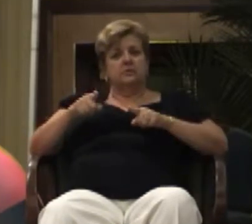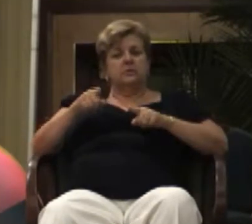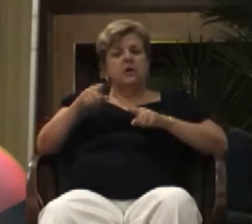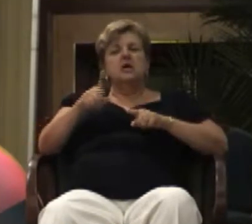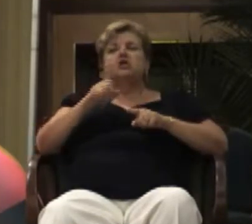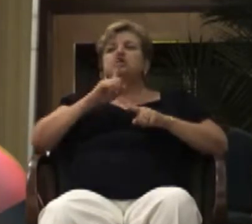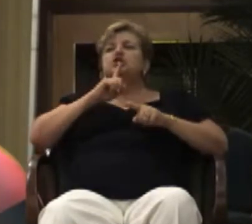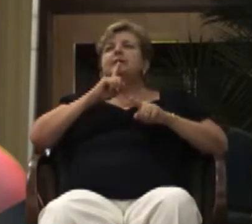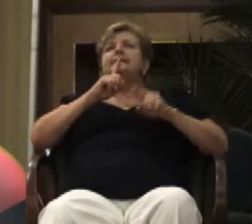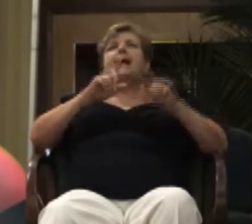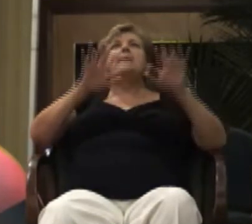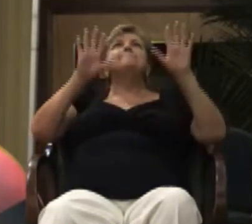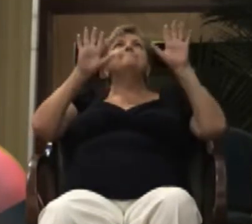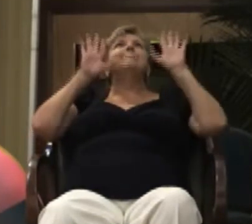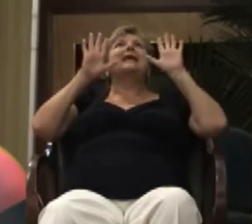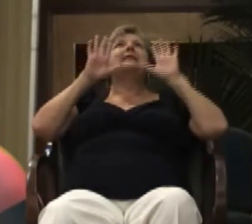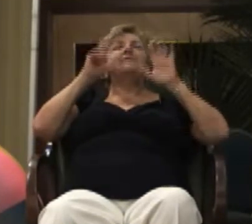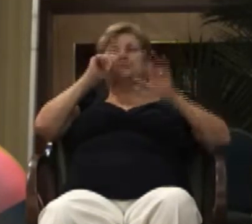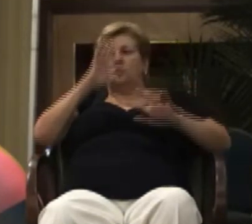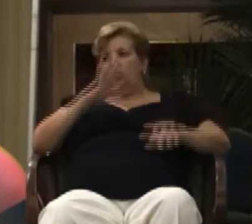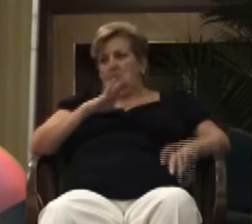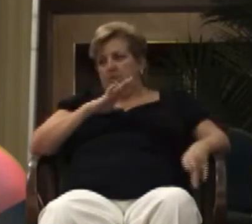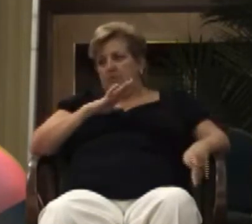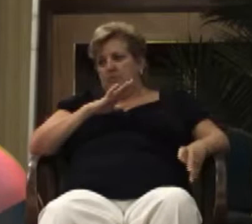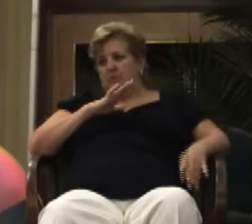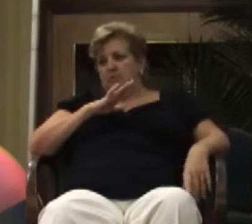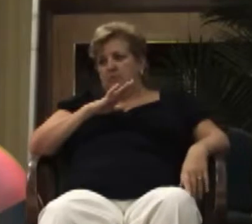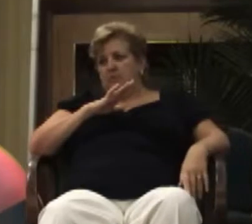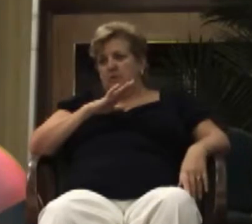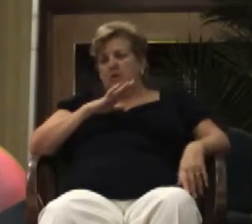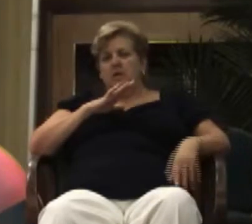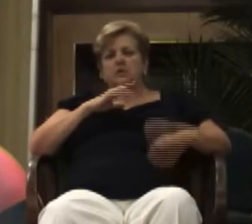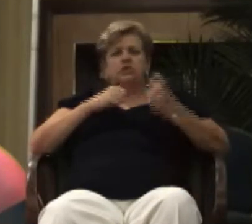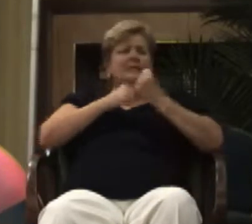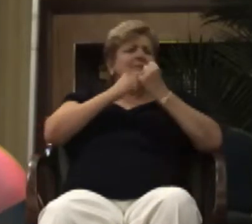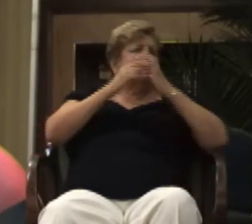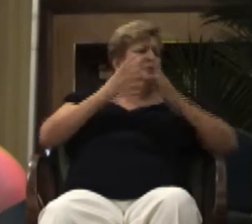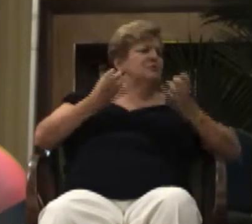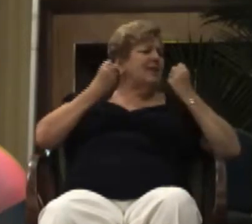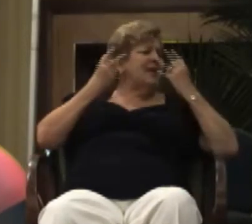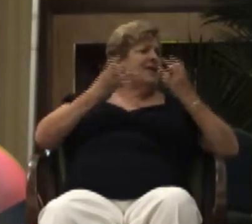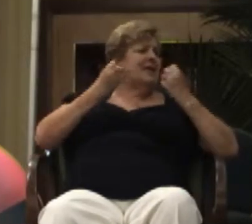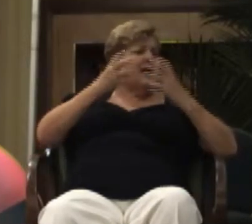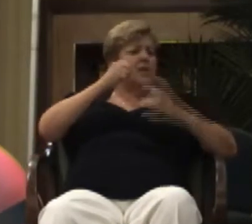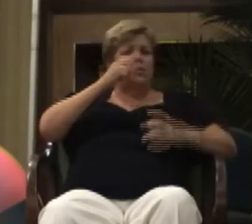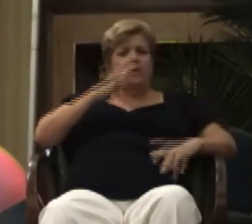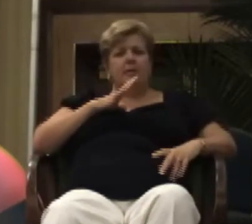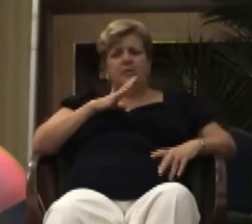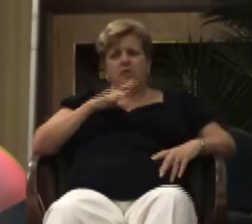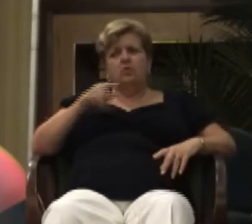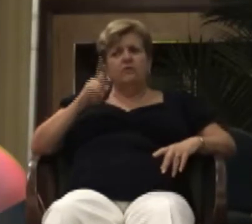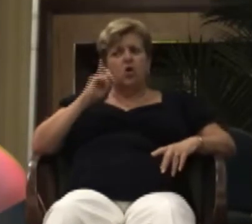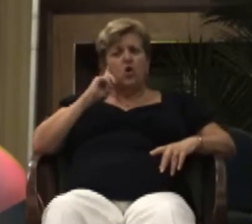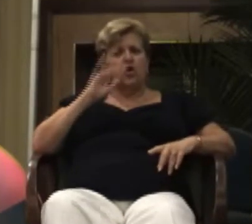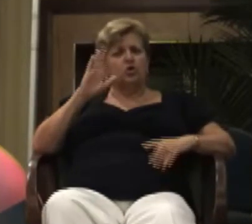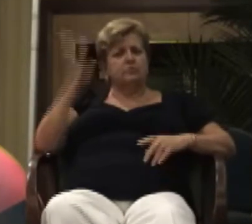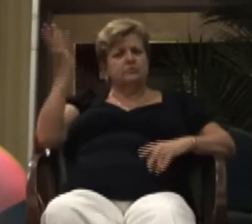magnificent, magnificent woman. She sponsors tunneling. I'm sure there's many of you people here who have heard her. She has a magnificent story. She